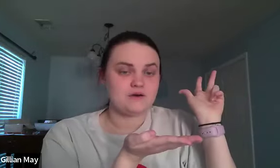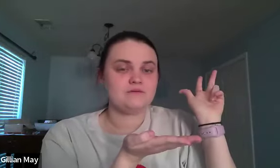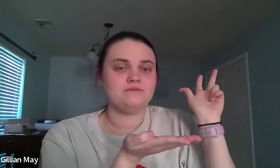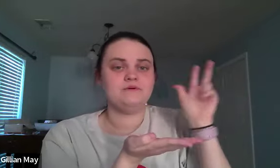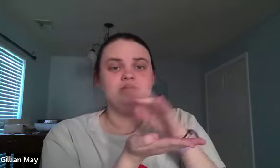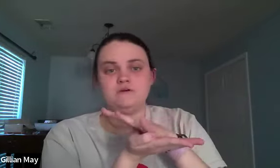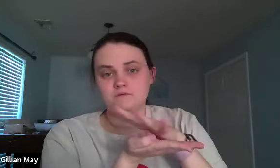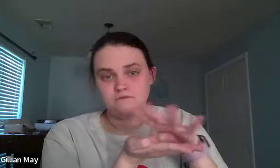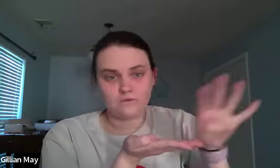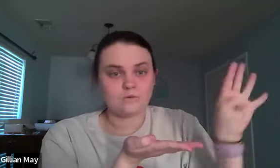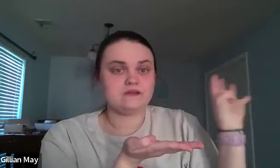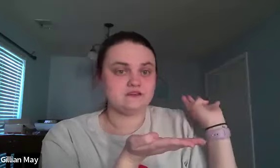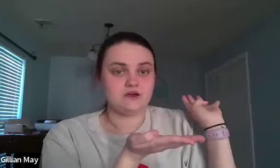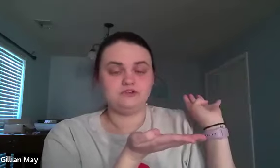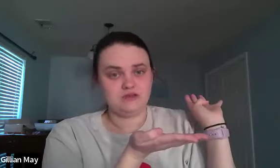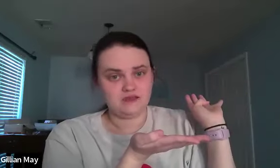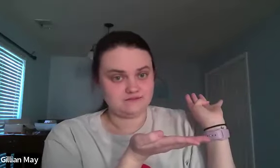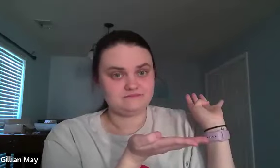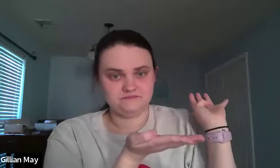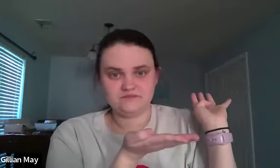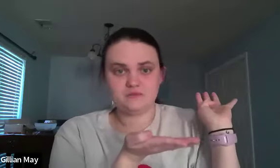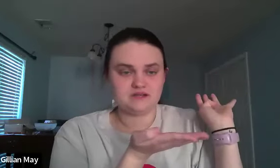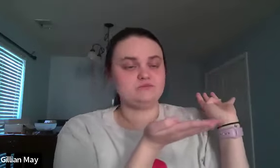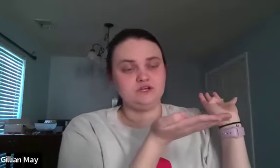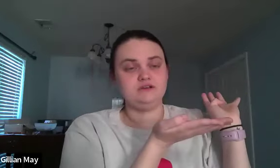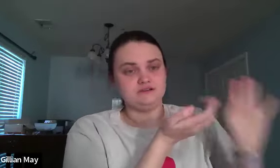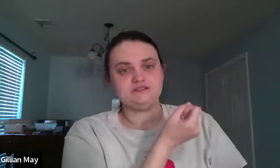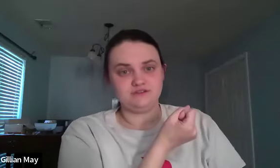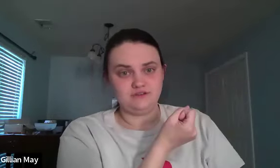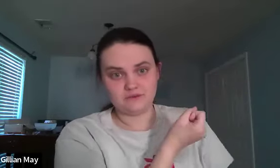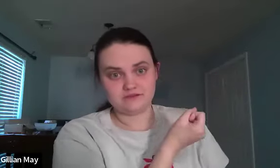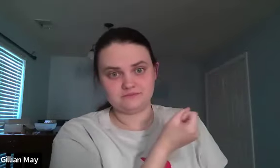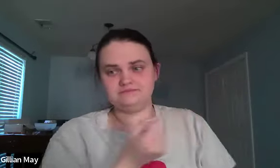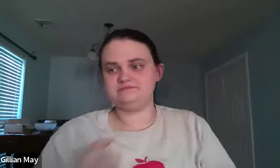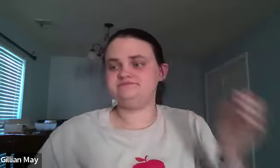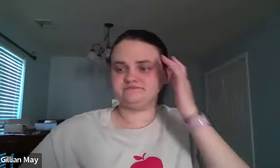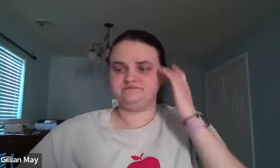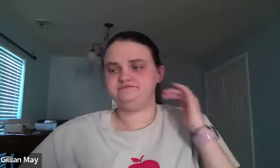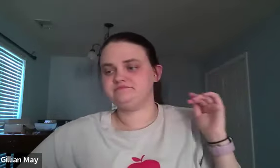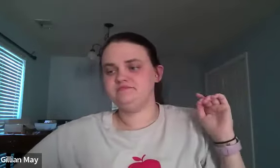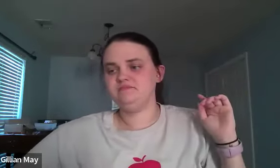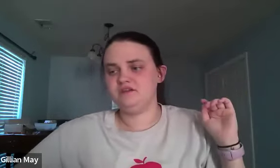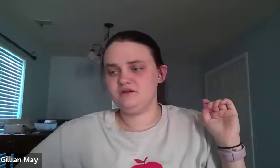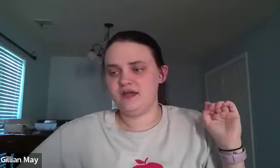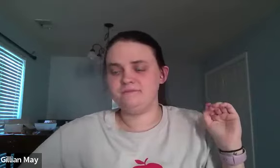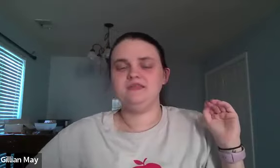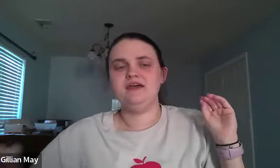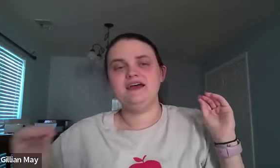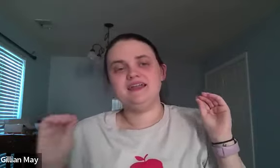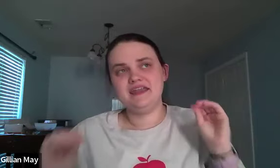ago, 4 weeks ago, you can. That one is one you can also still do that with. Okay.